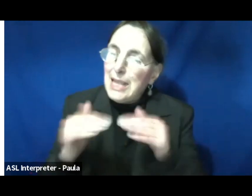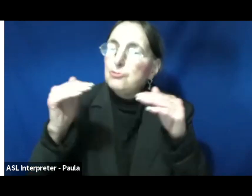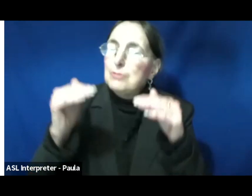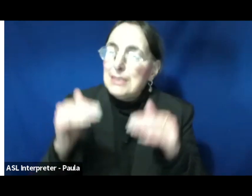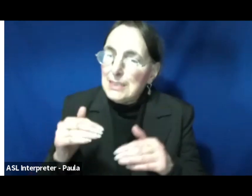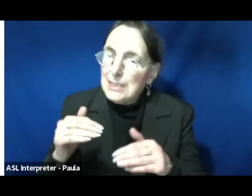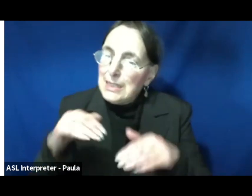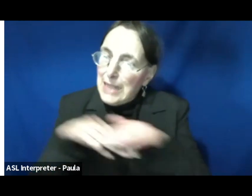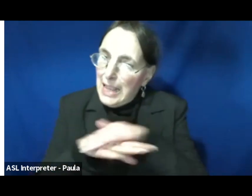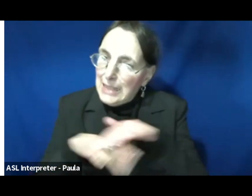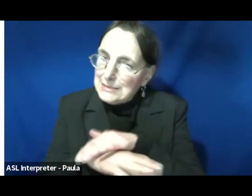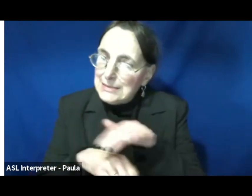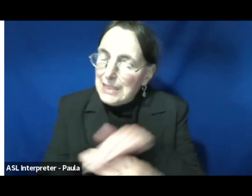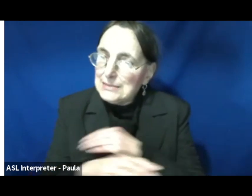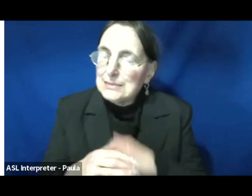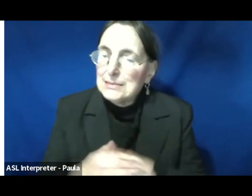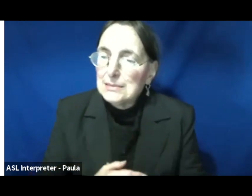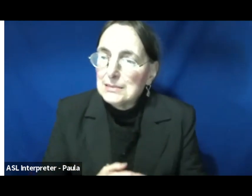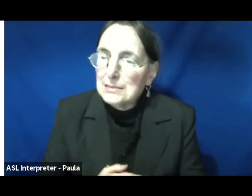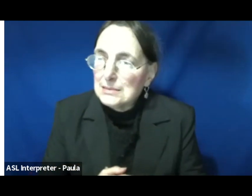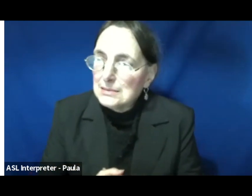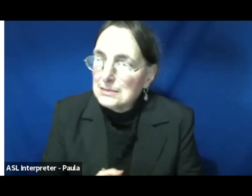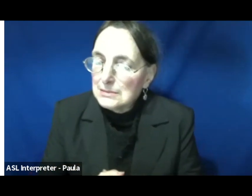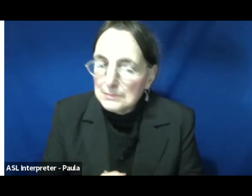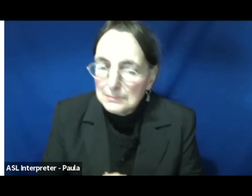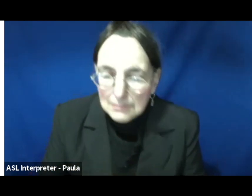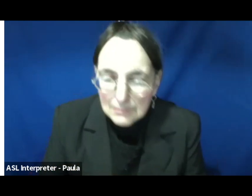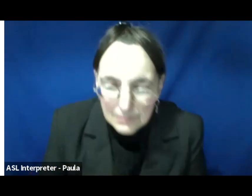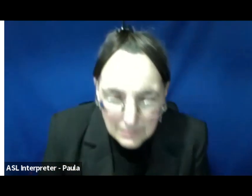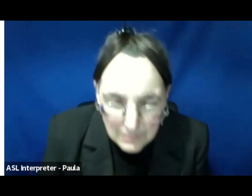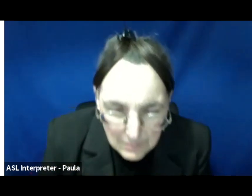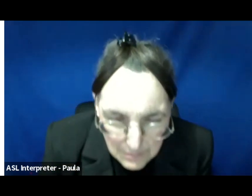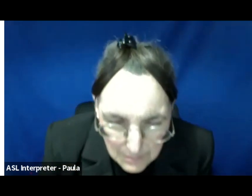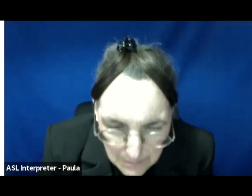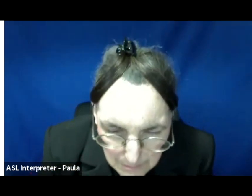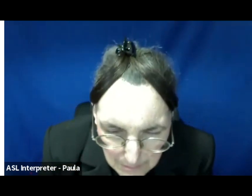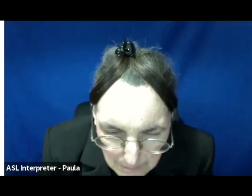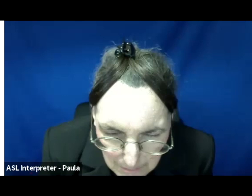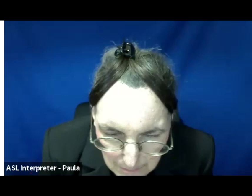incarcerated, who want to get in the industry. How can we give back what we took away from them?